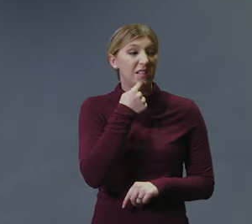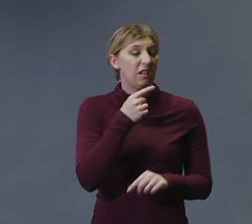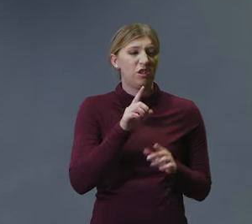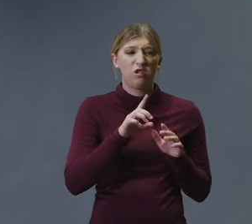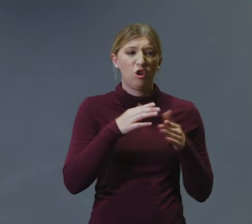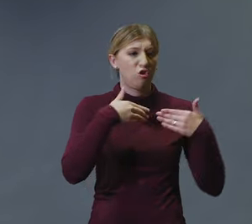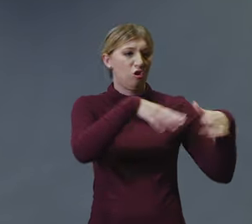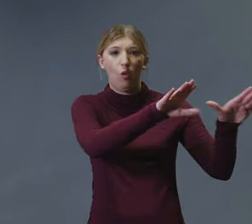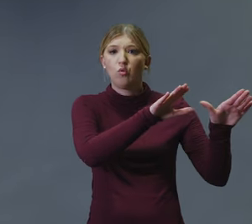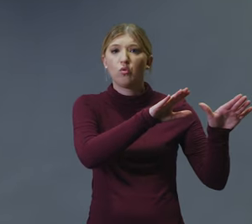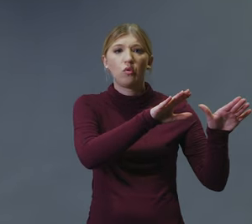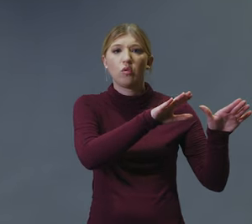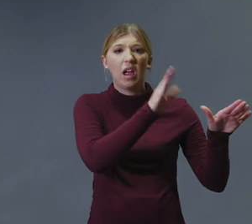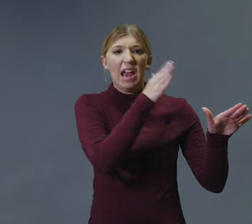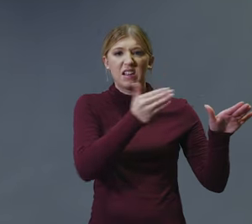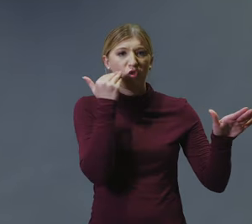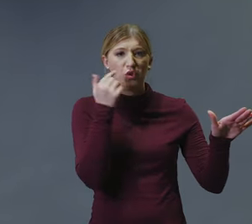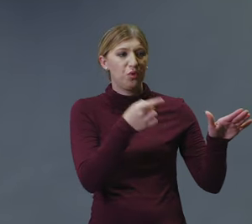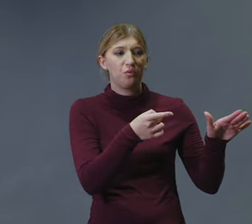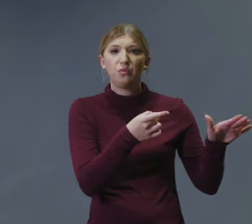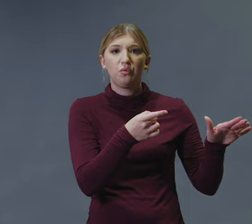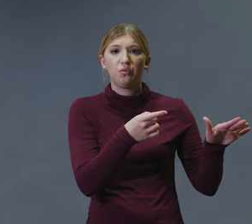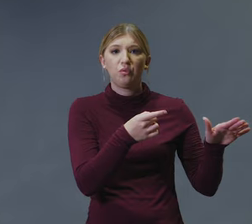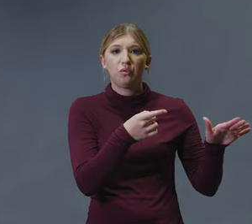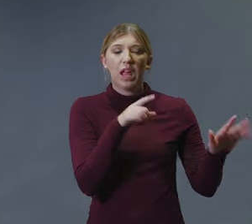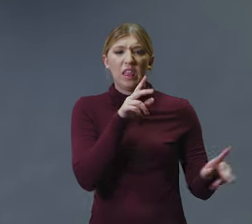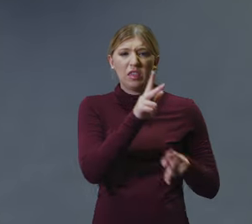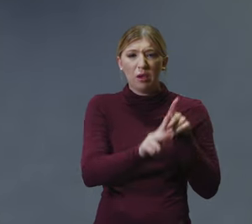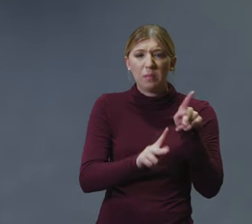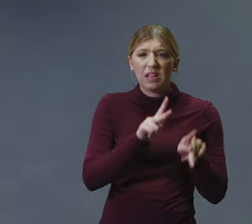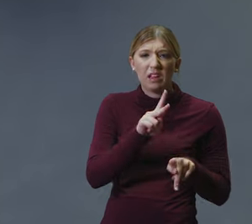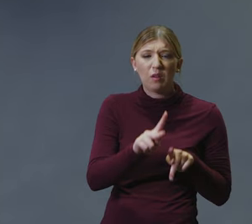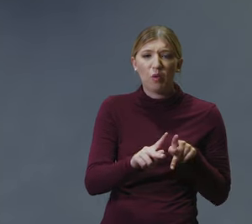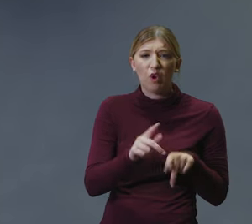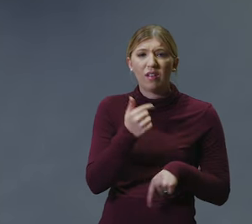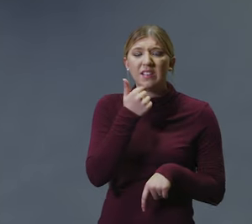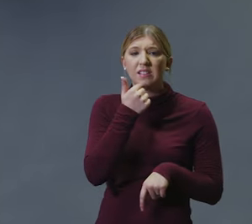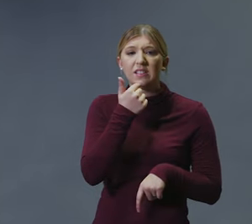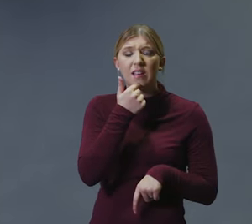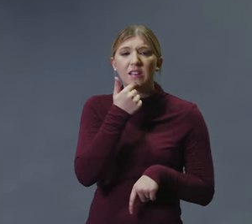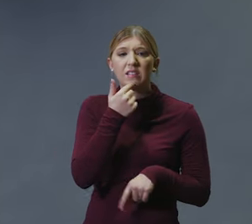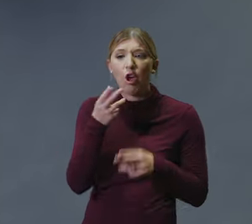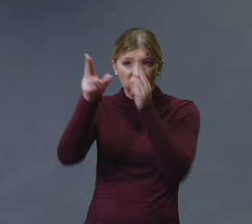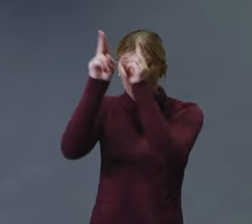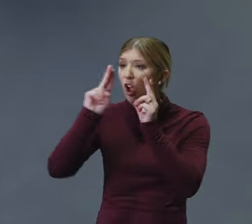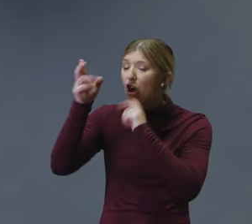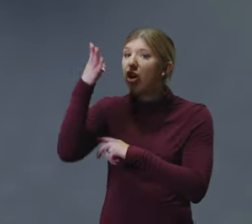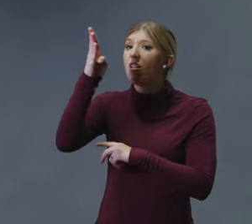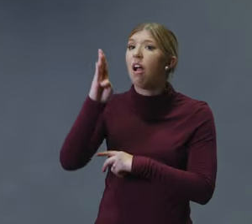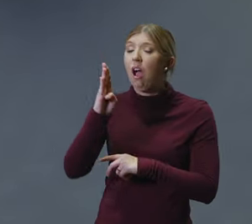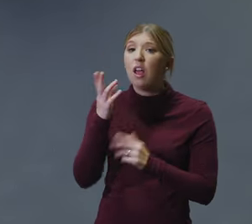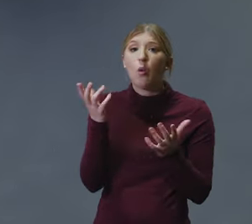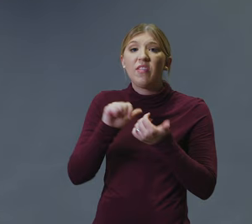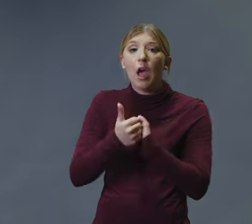from me, that I never knew you." It's the people, as Matthew 15 says, that honor God with their lips,